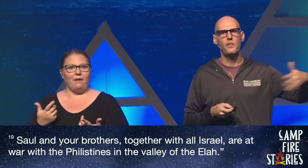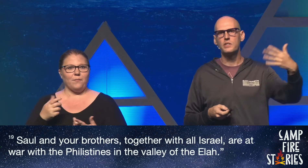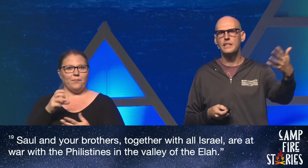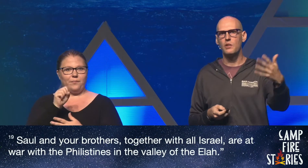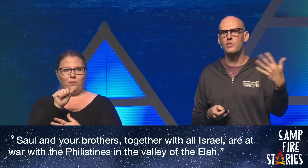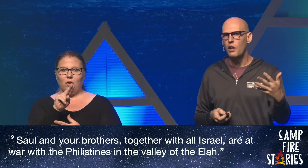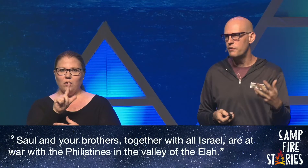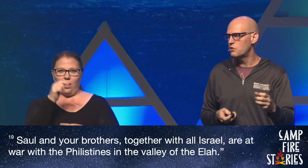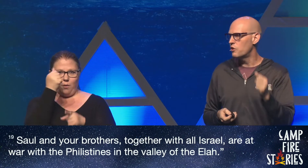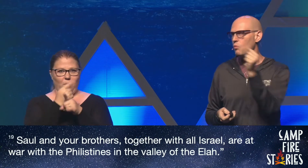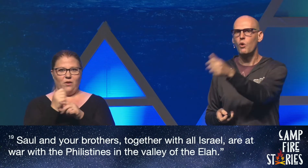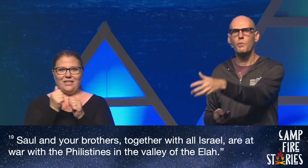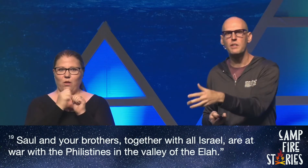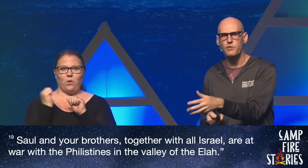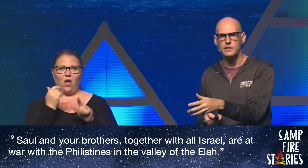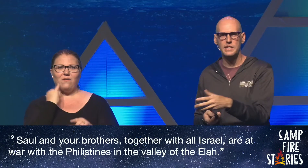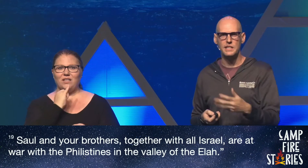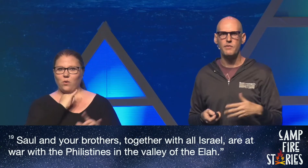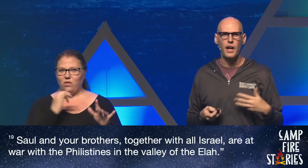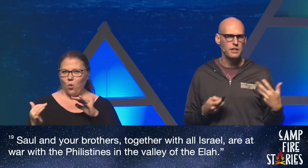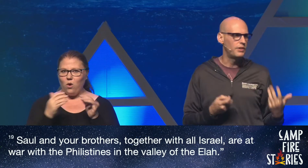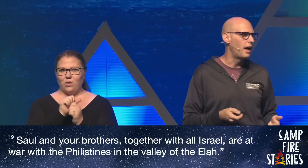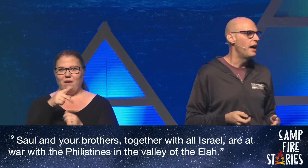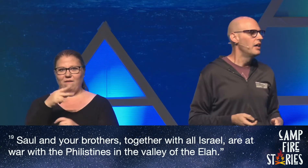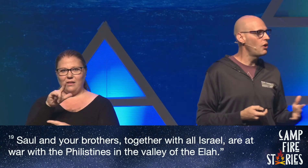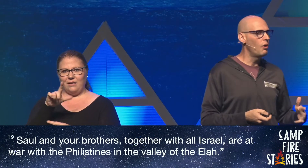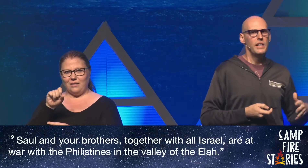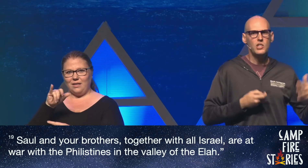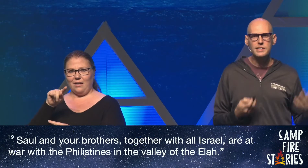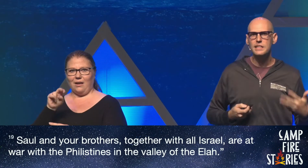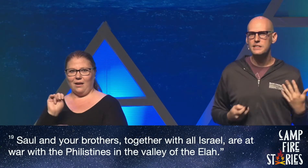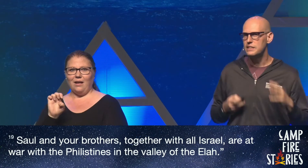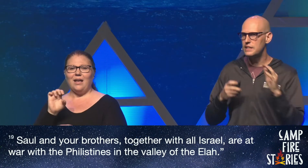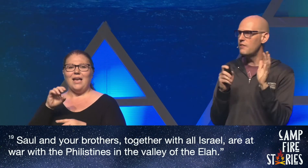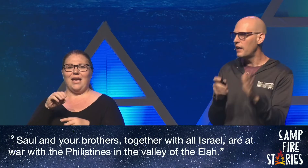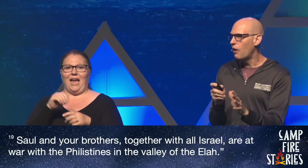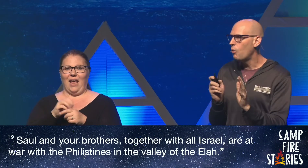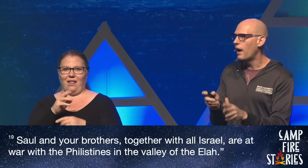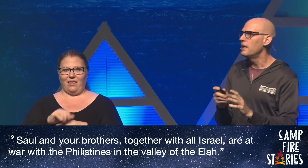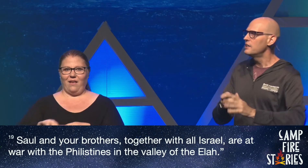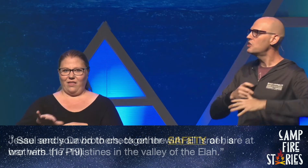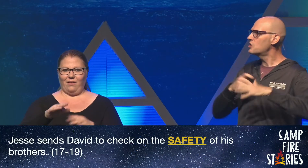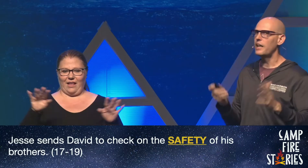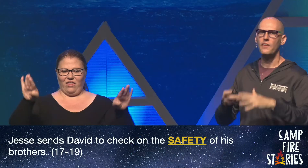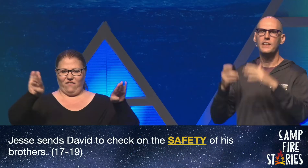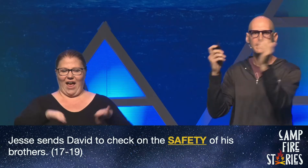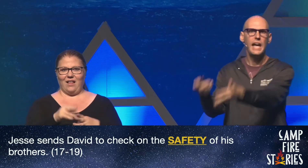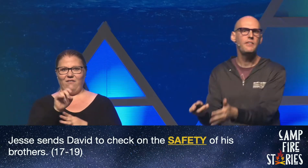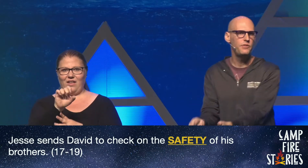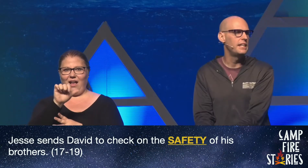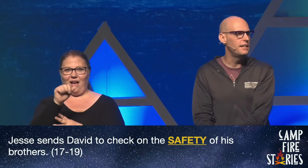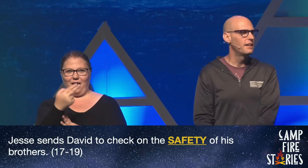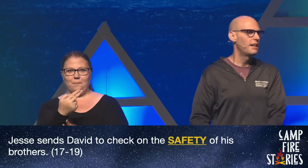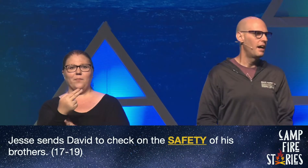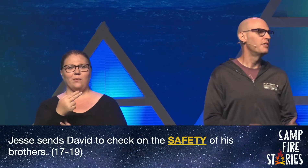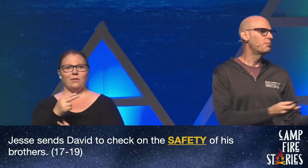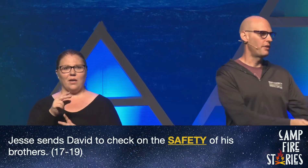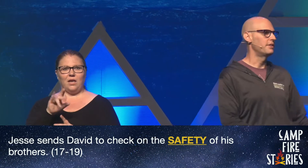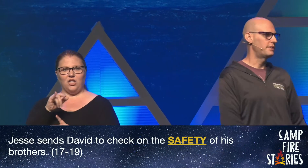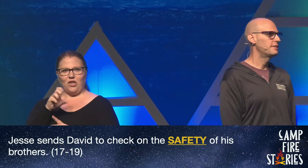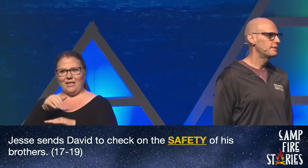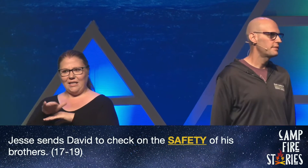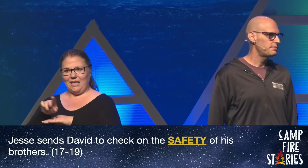your brothers, together with all of Israel, they're at war with the Philistines in the valley of Elah. So Jesse sends David out. Why? To just check on the safety of